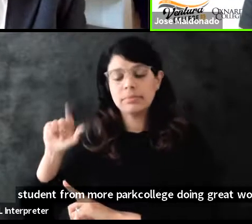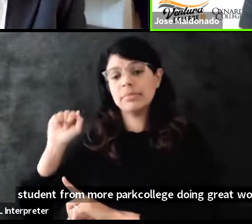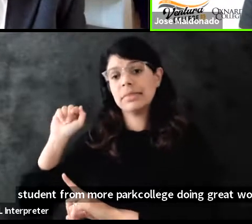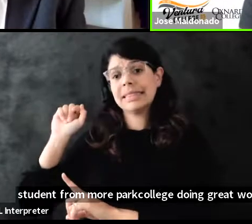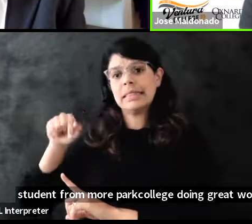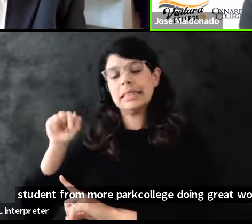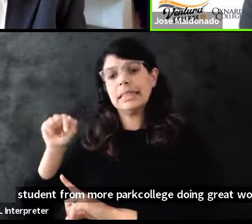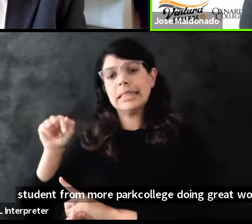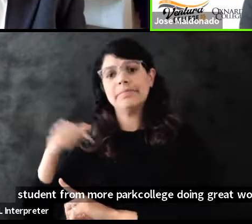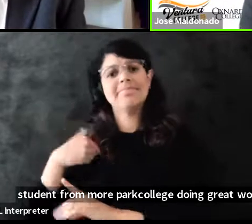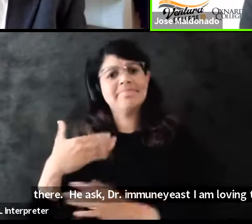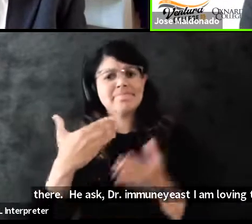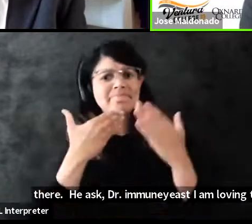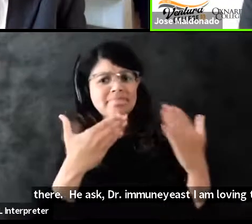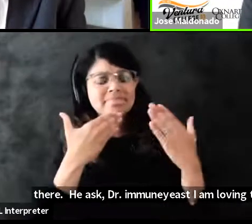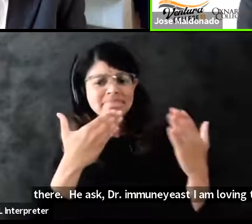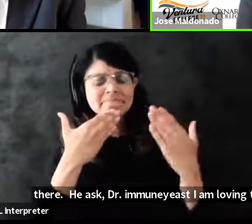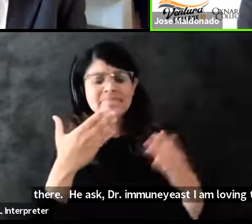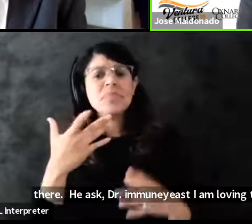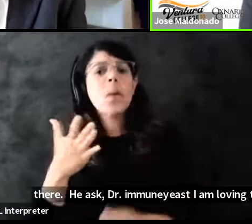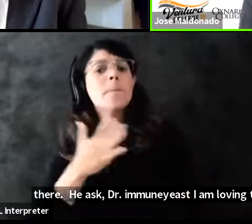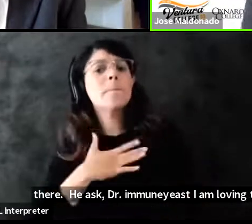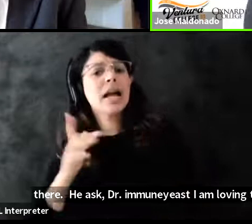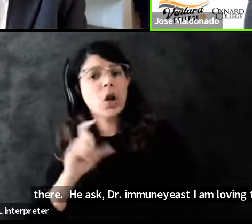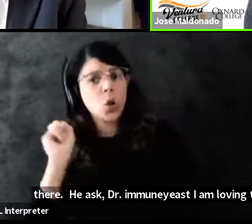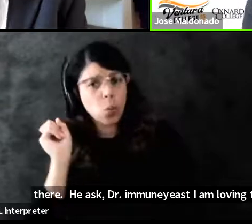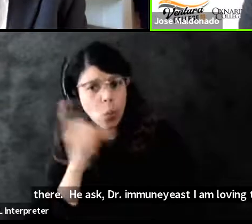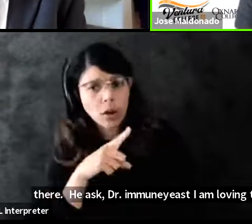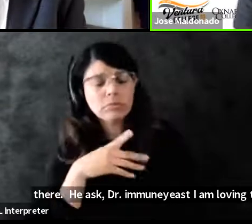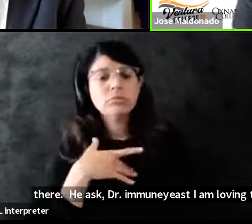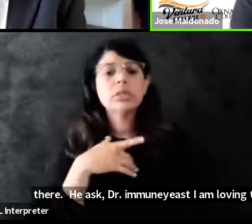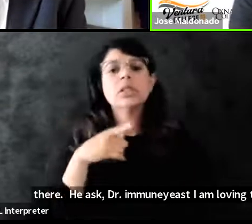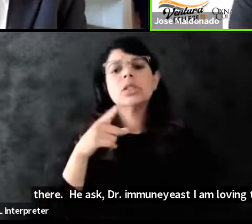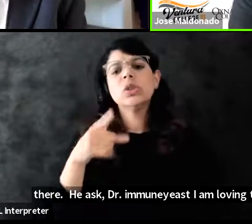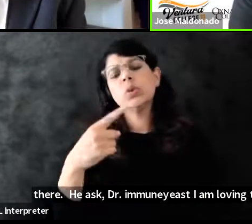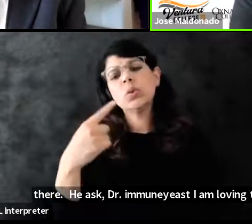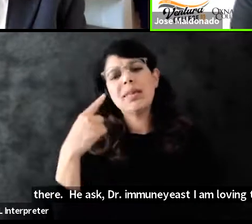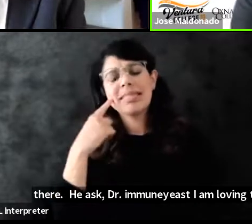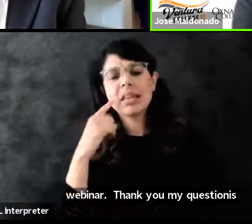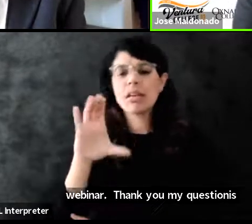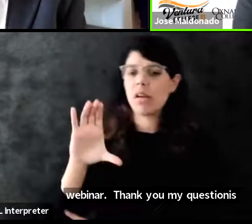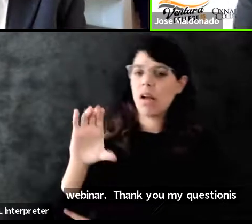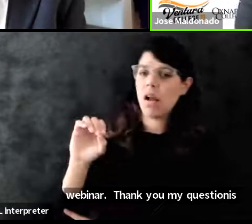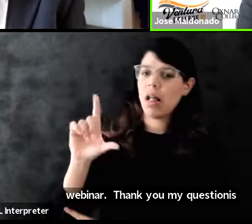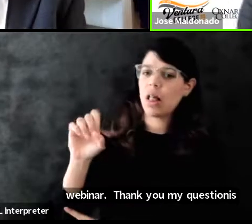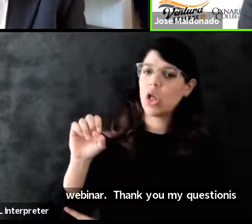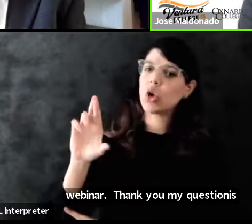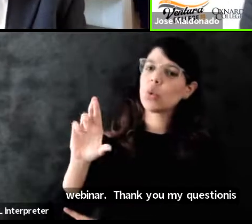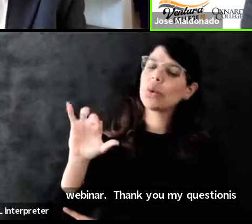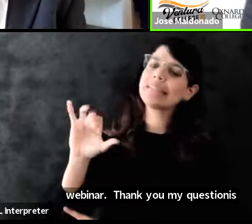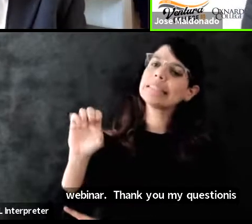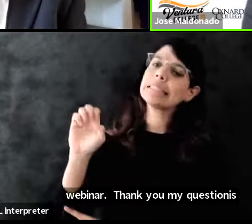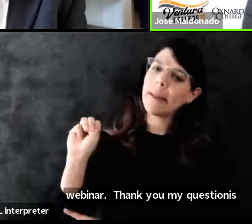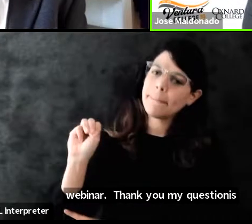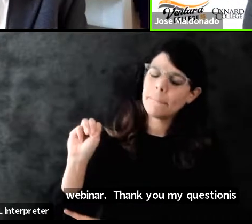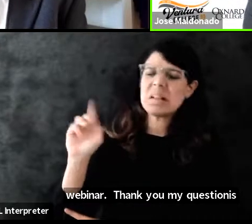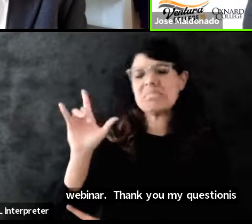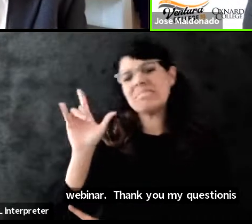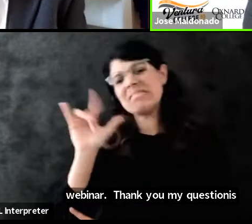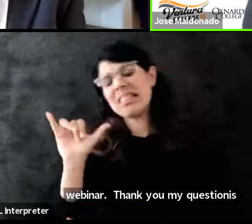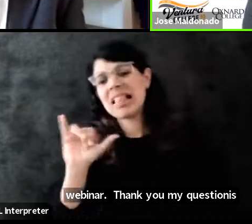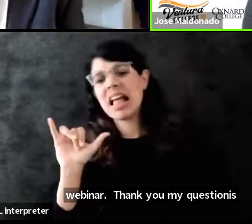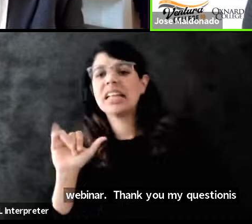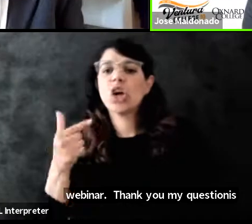is, do you think colorism, for example, like the whole güero and güera thing, right? Do you think colorism still plays a